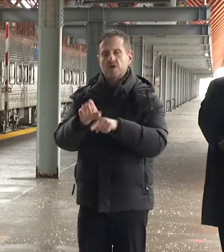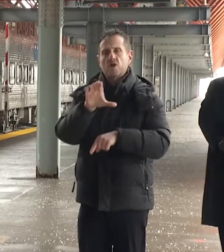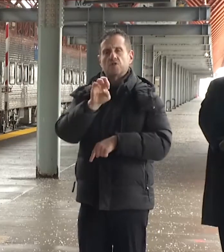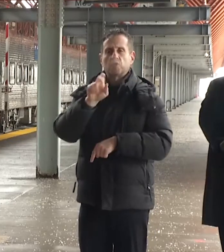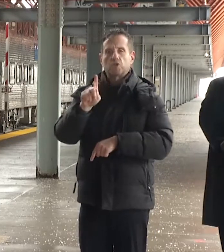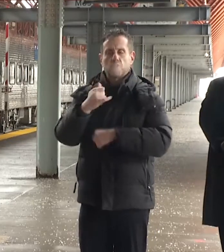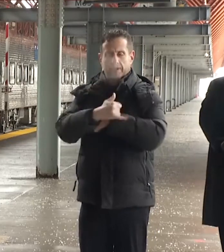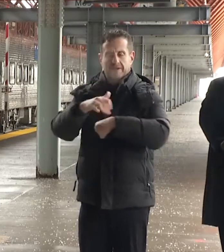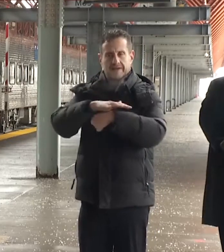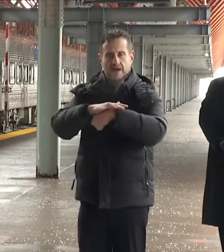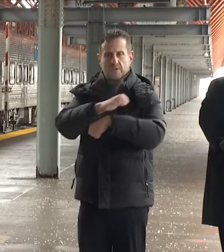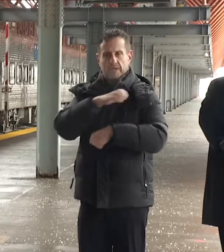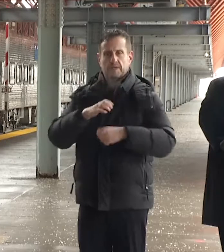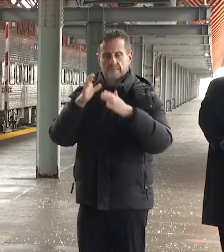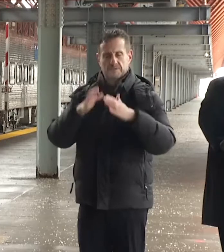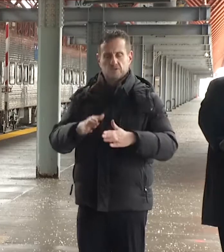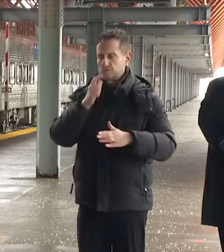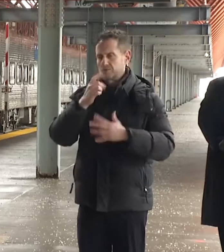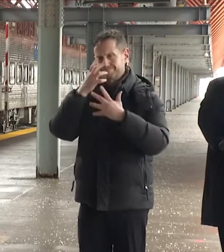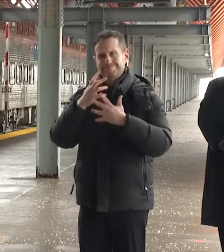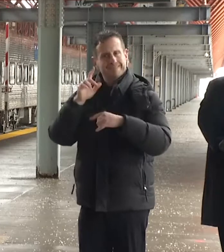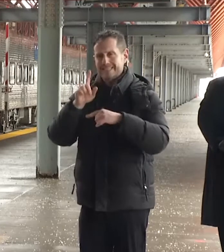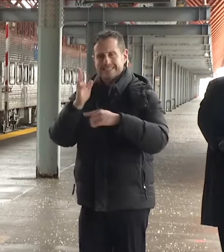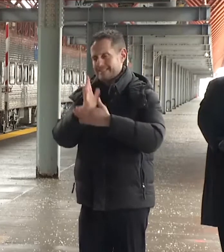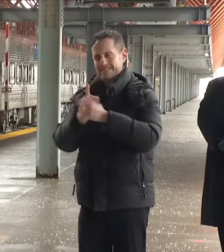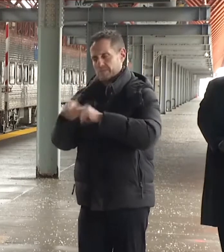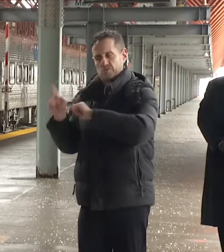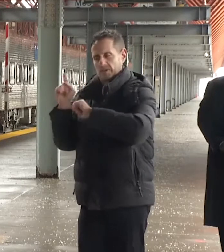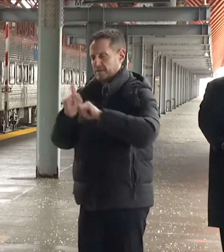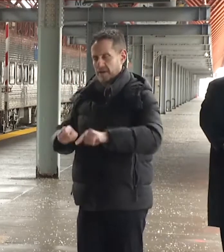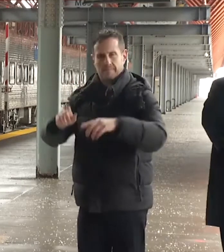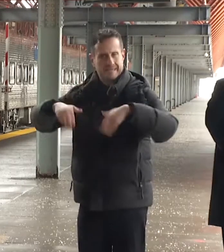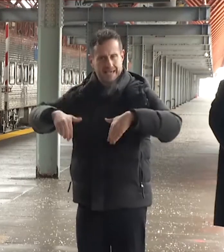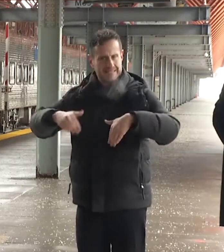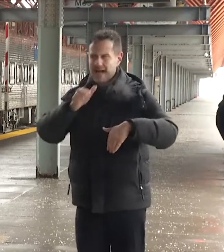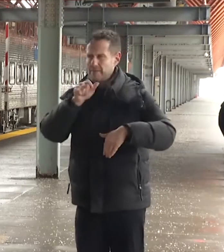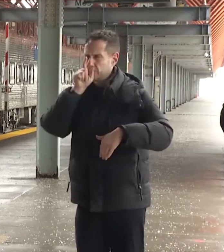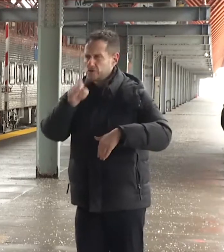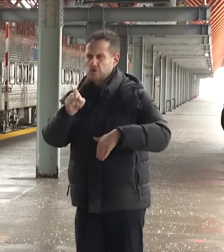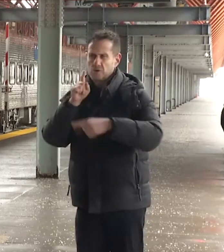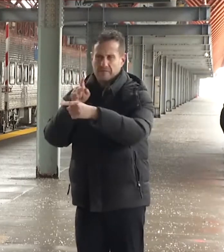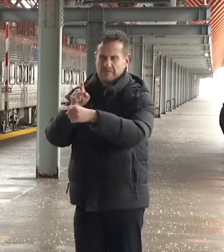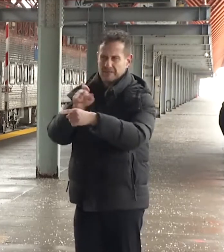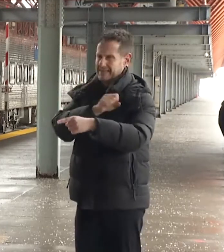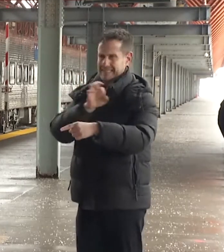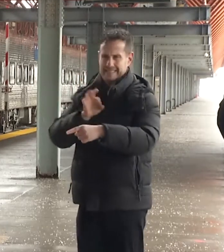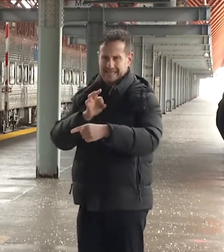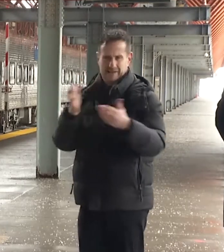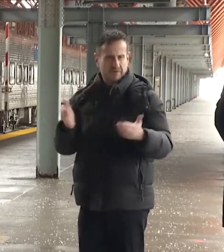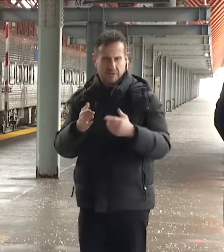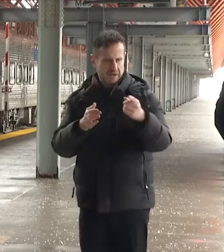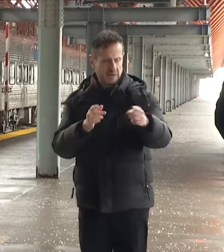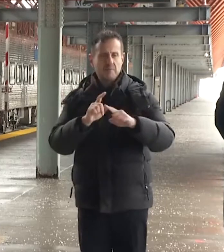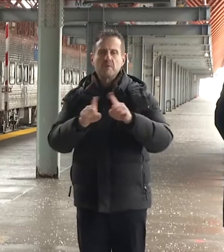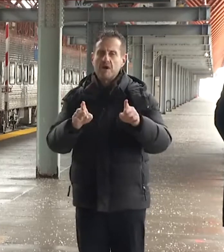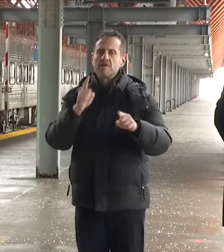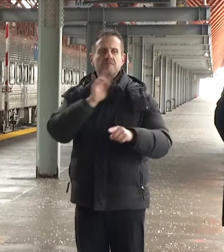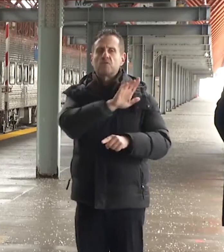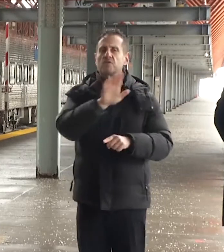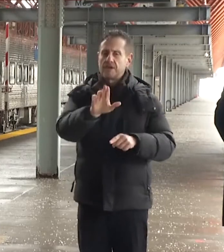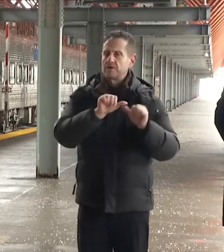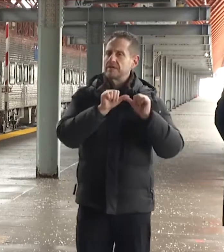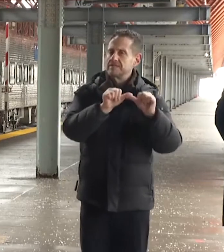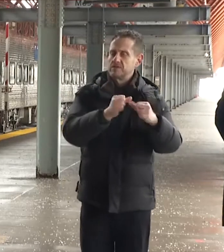County commissioners who, unfortunately, some of them weren't able to make it here yet, or I'm not sure if their staff are here, but for their